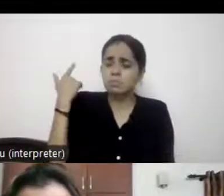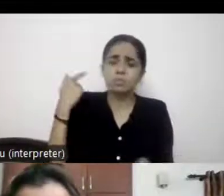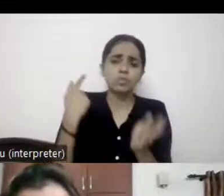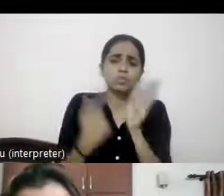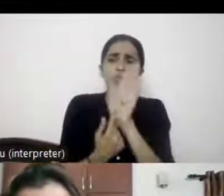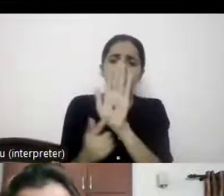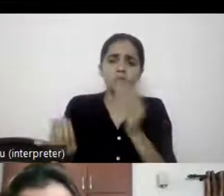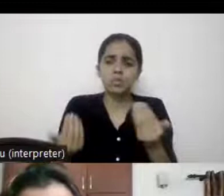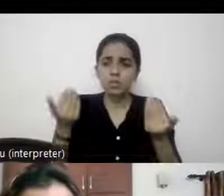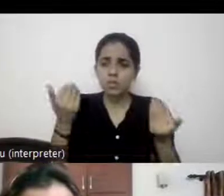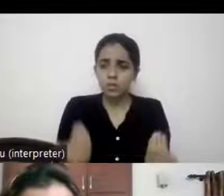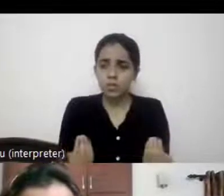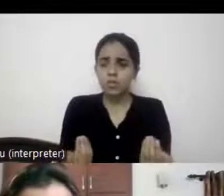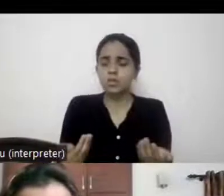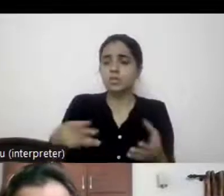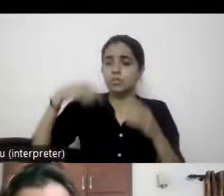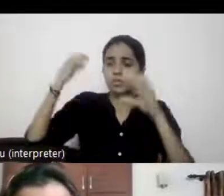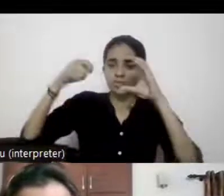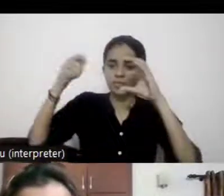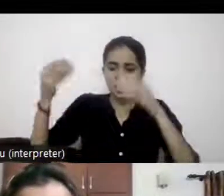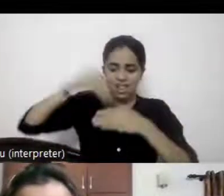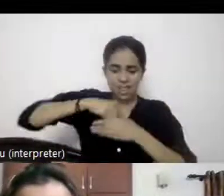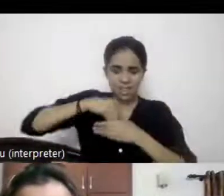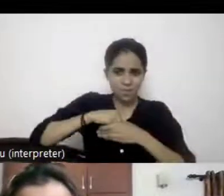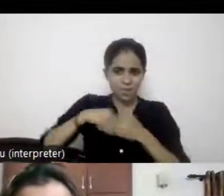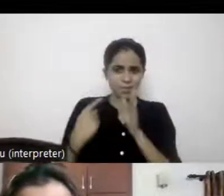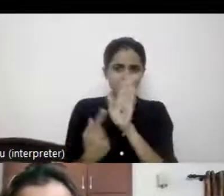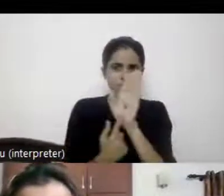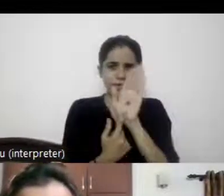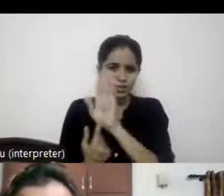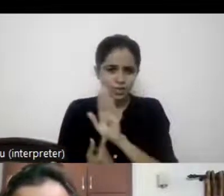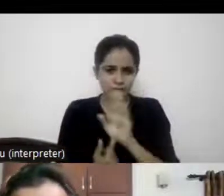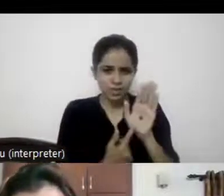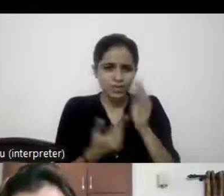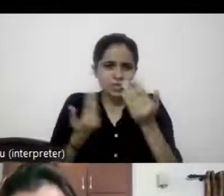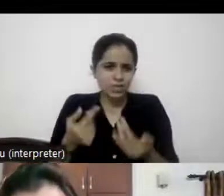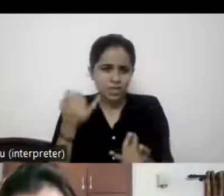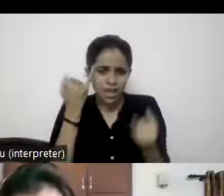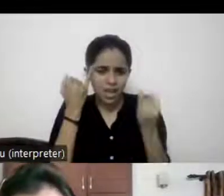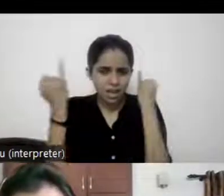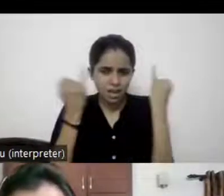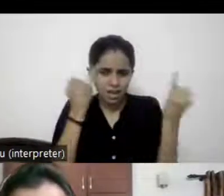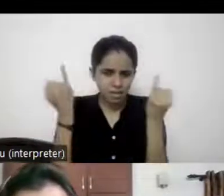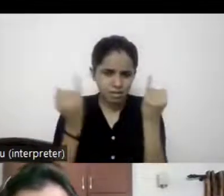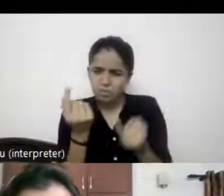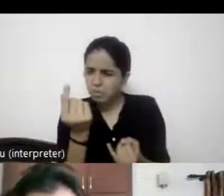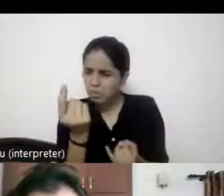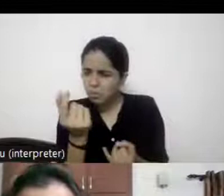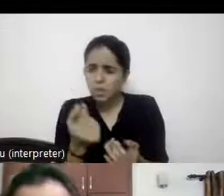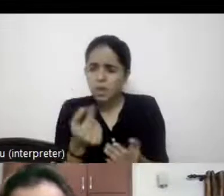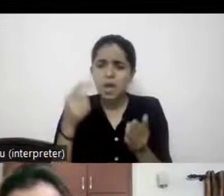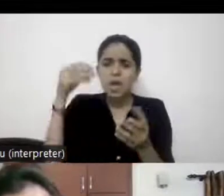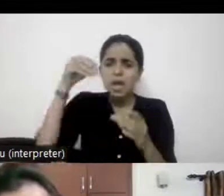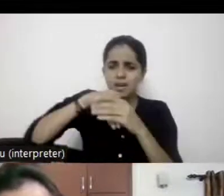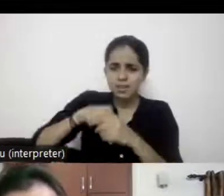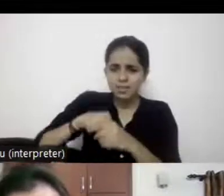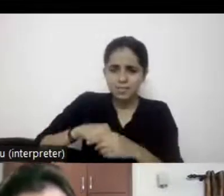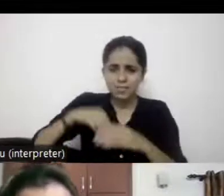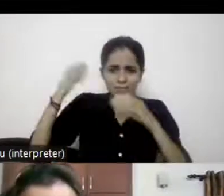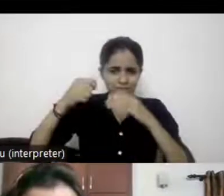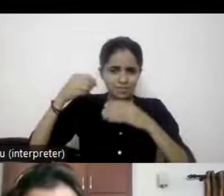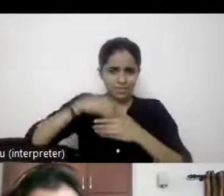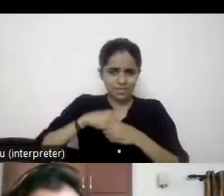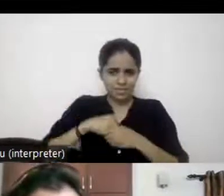how these films are also, trying to bring forth this idea of rare disabilities, and it has its own